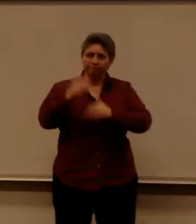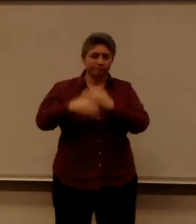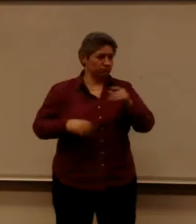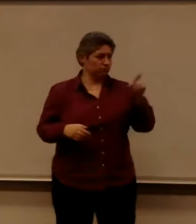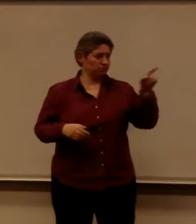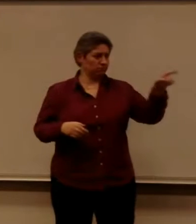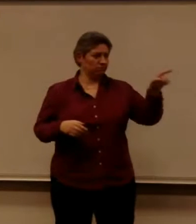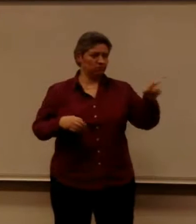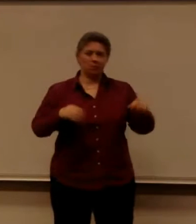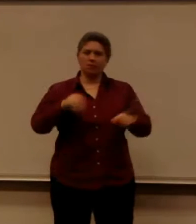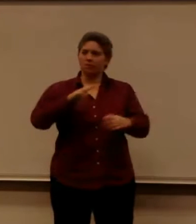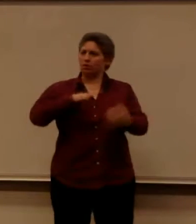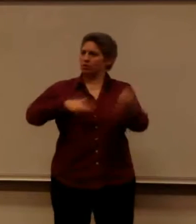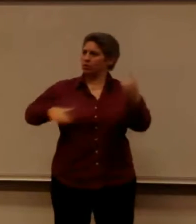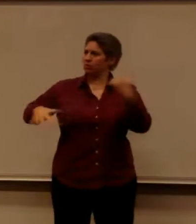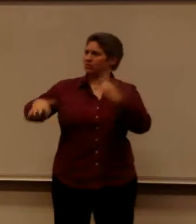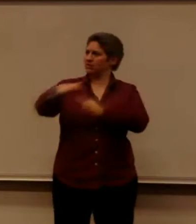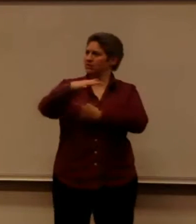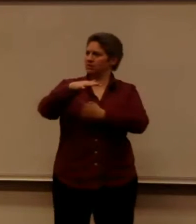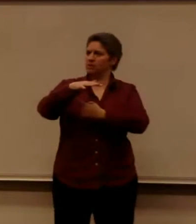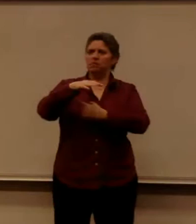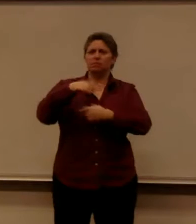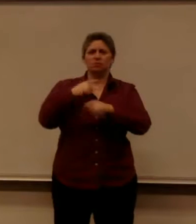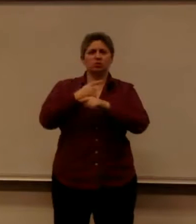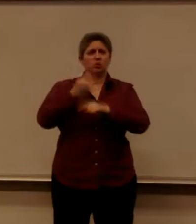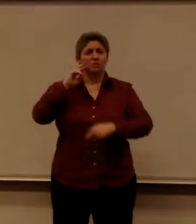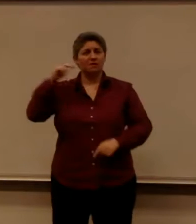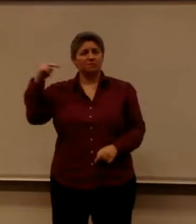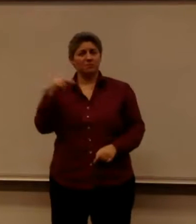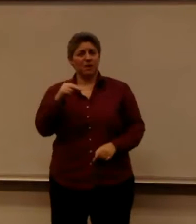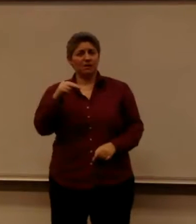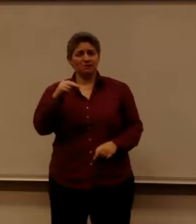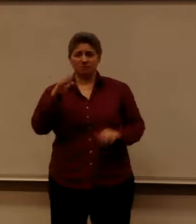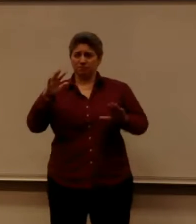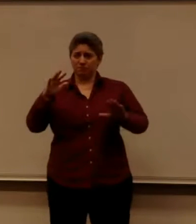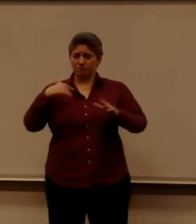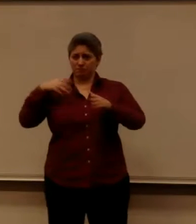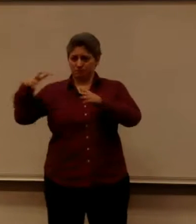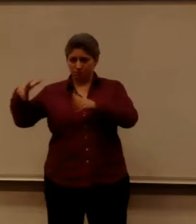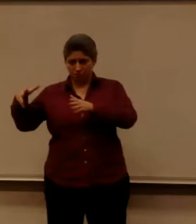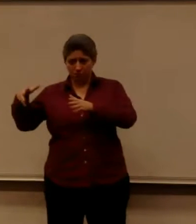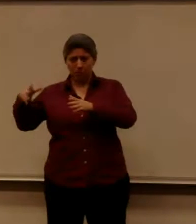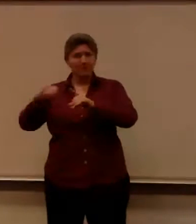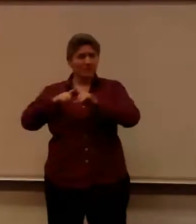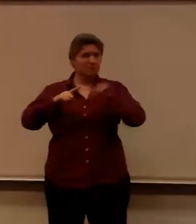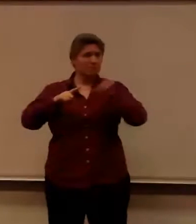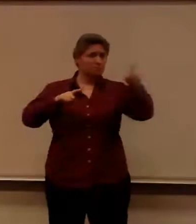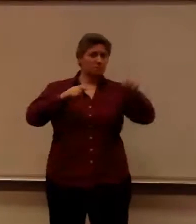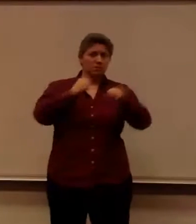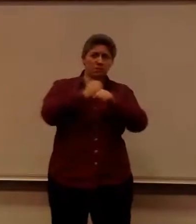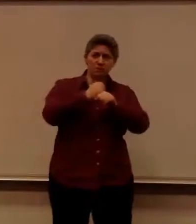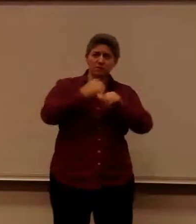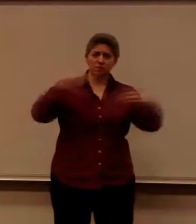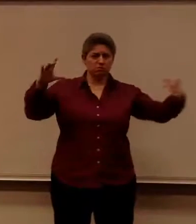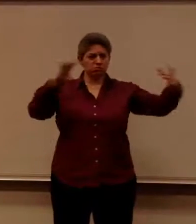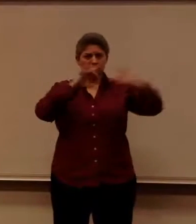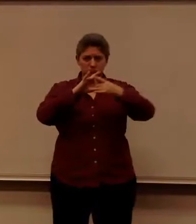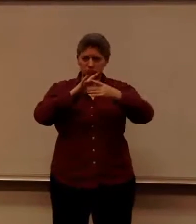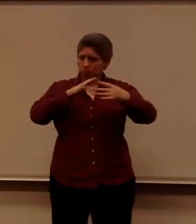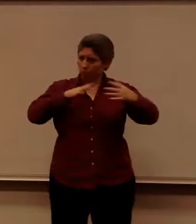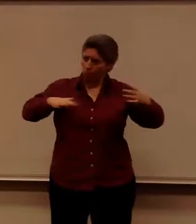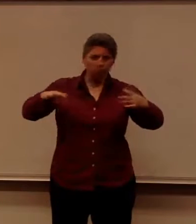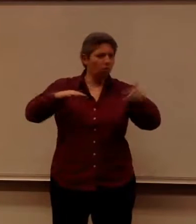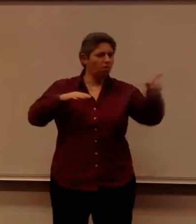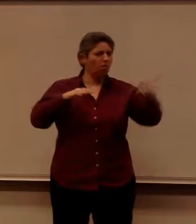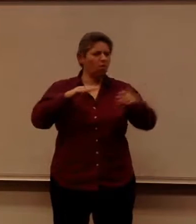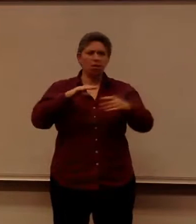areas for success. The first one being community engagement. And I think if you look at the perspective of the deaf community, you